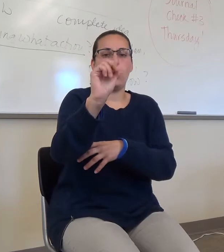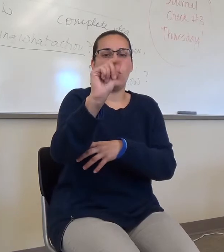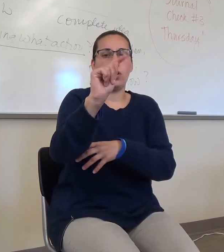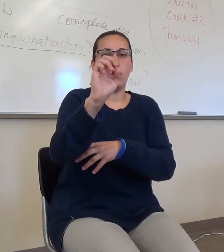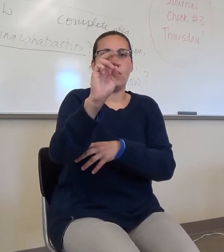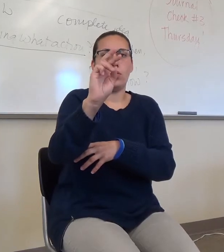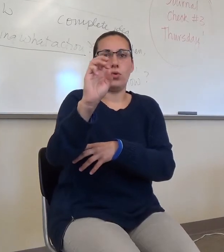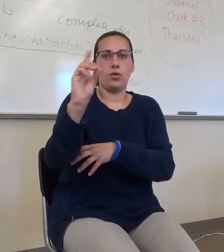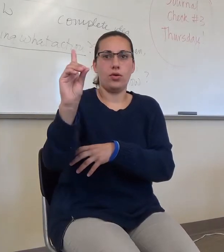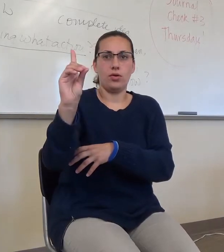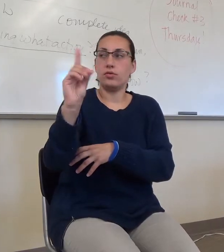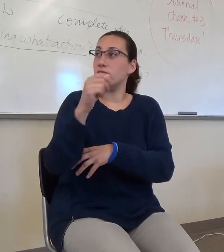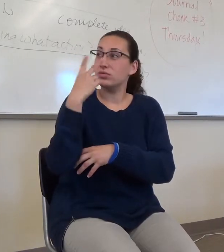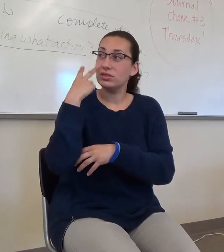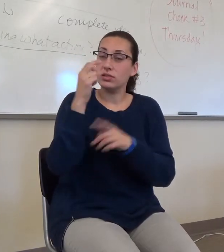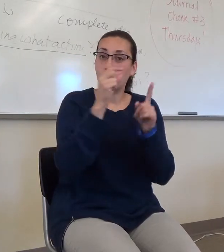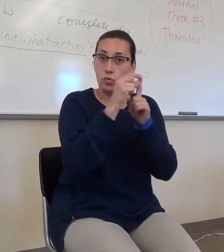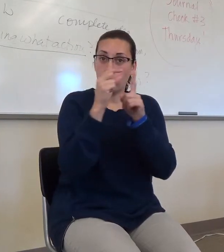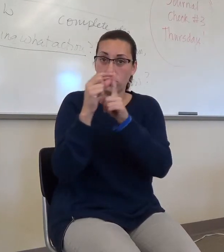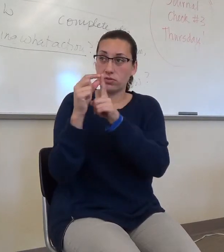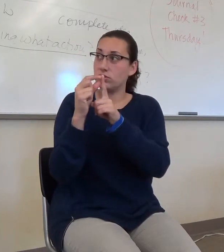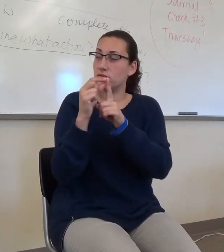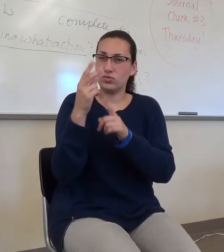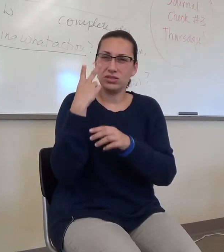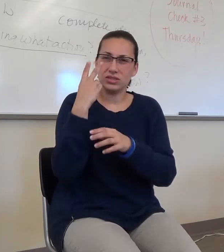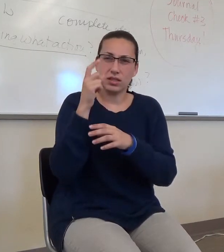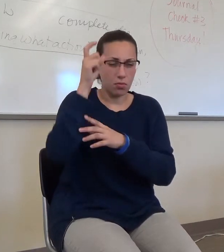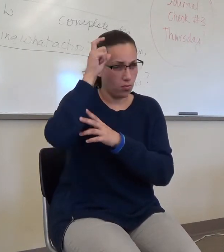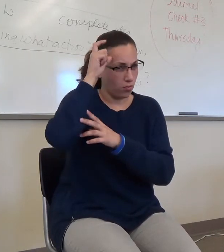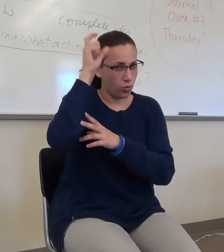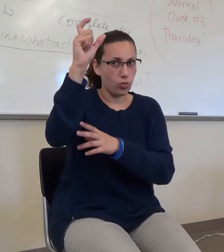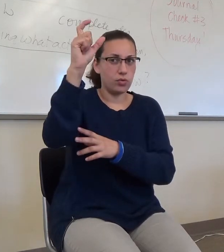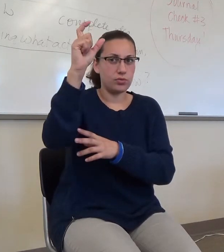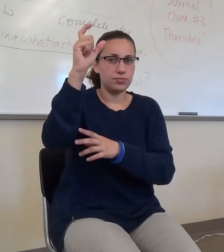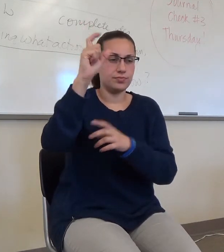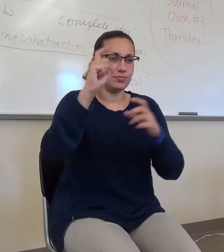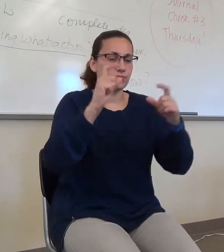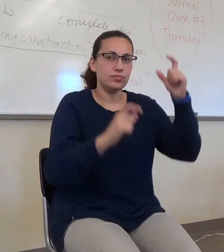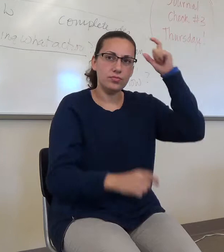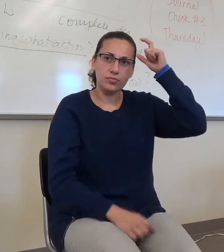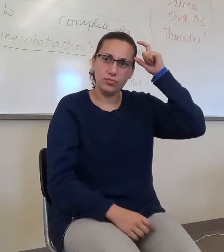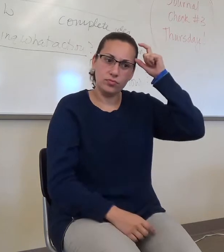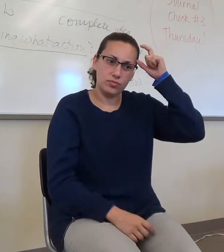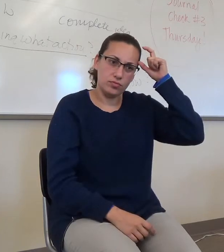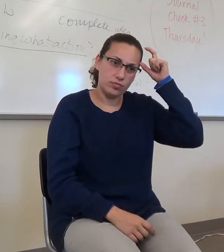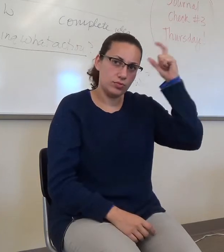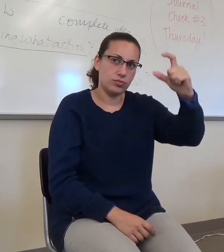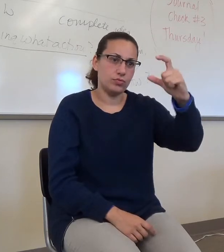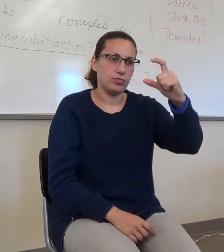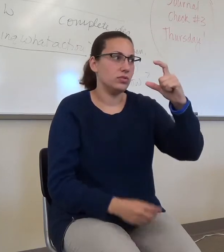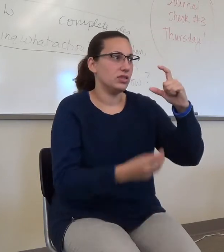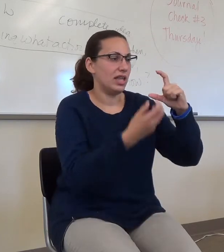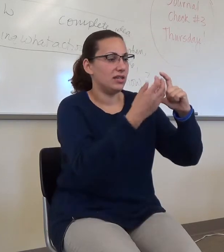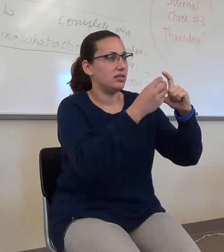If you see those pictures of close-ups of the moon, and it's got all those big craters